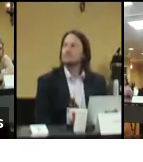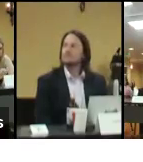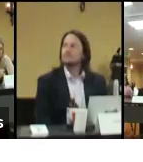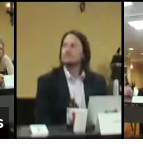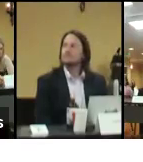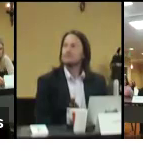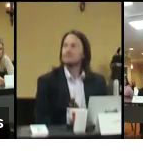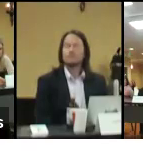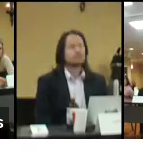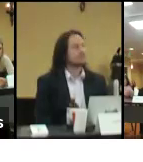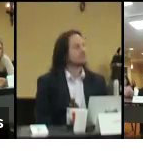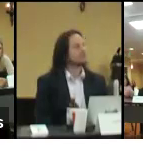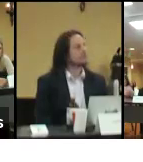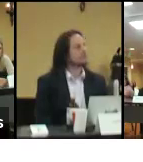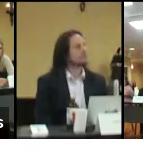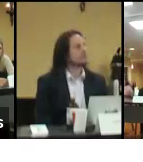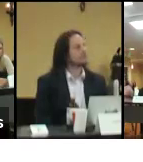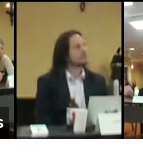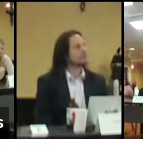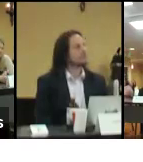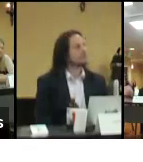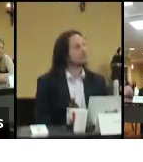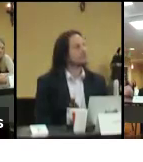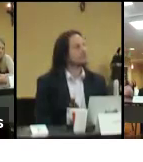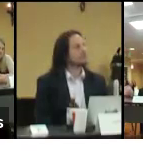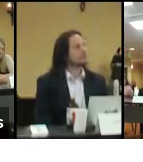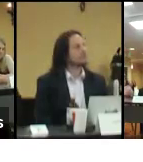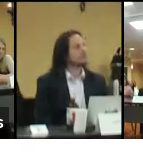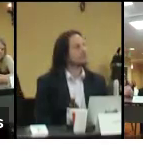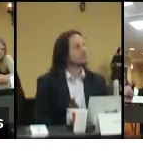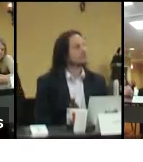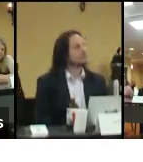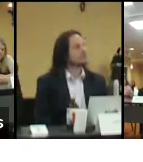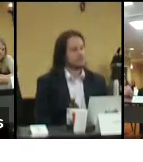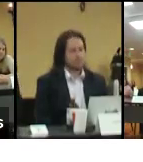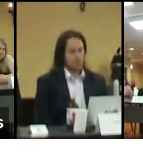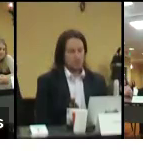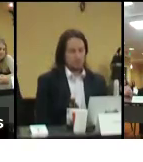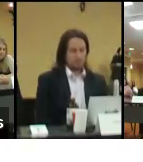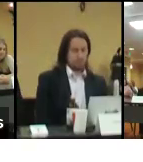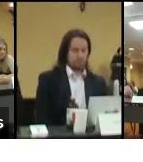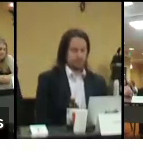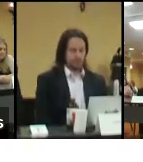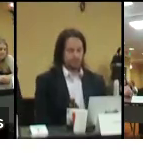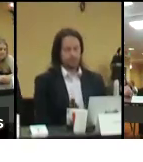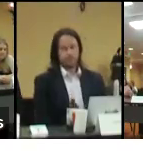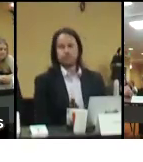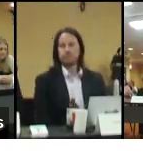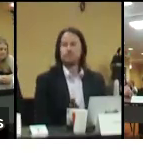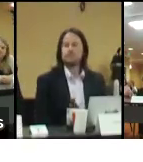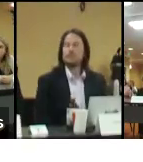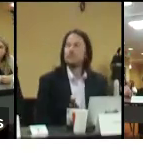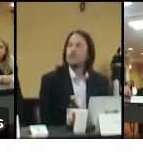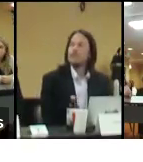we just turned it into a little fun game. So you have this group of people who we've somewhat described with intellectual